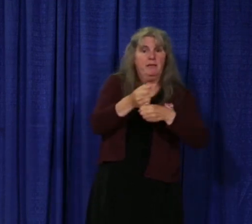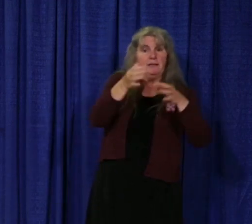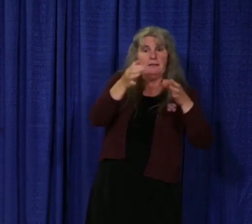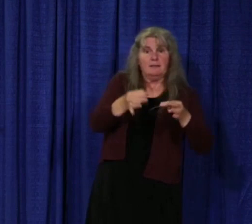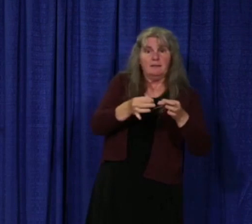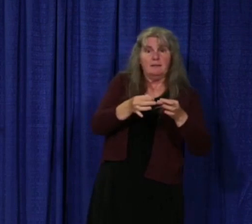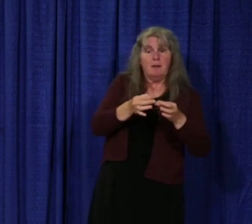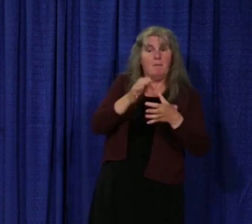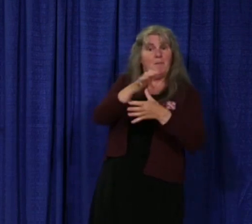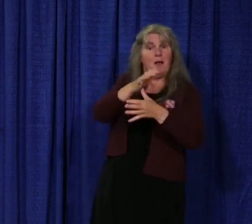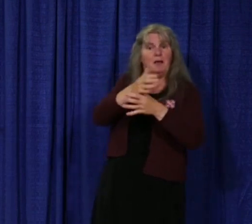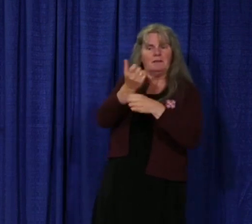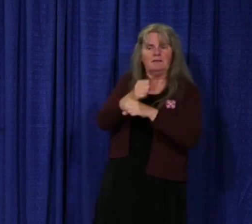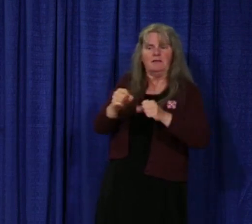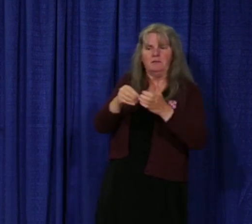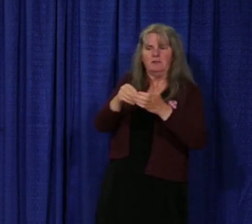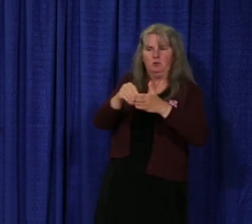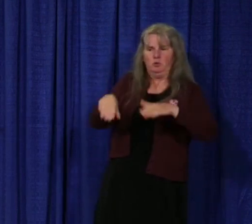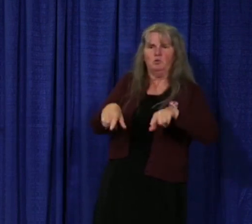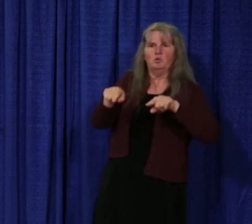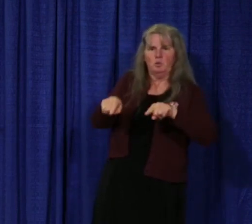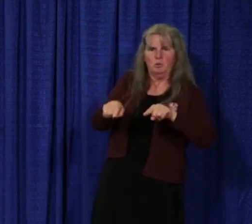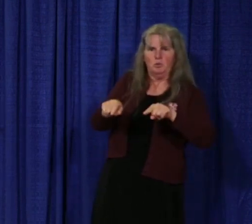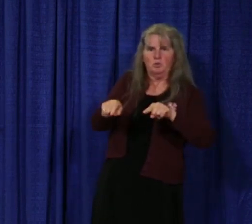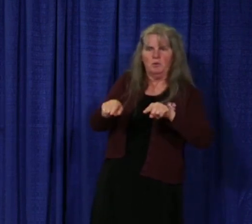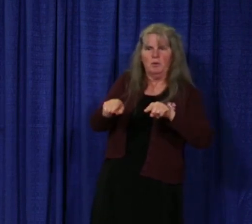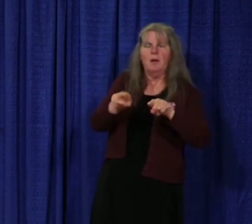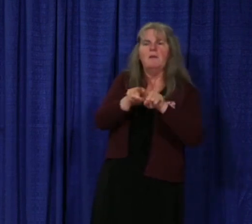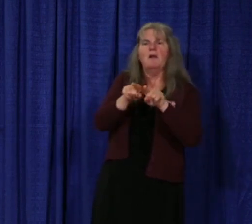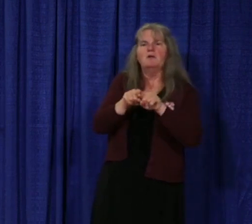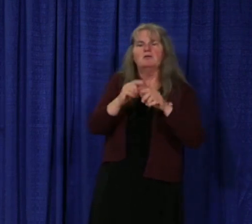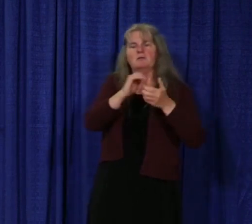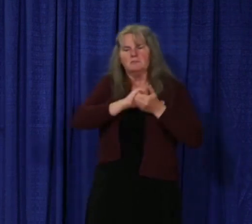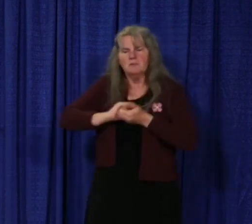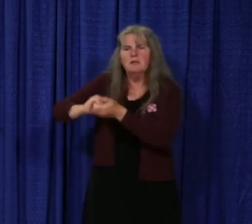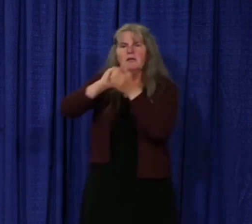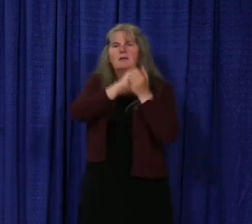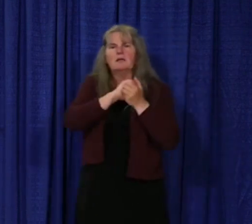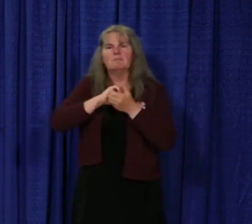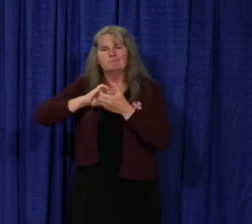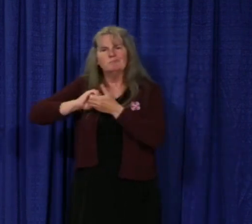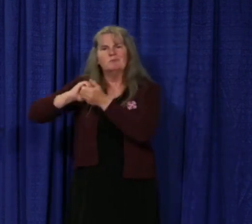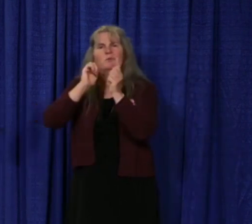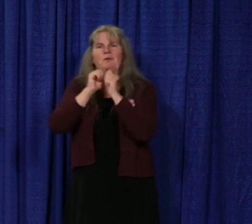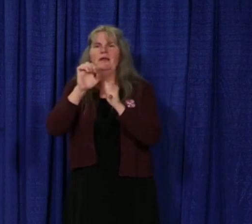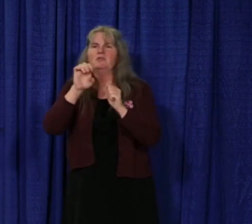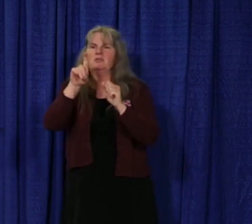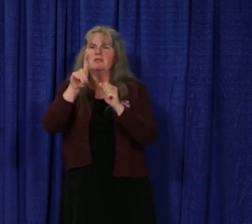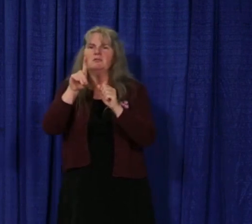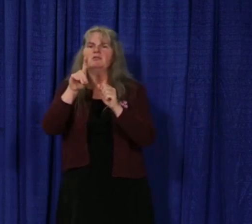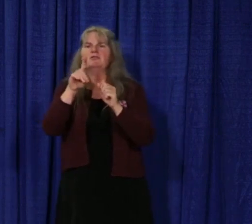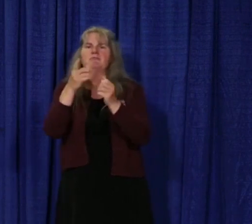the safety of the students in mind, but they make it with the educational community at hand as well.